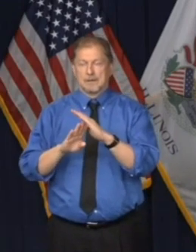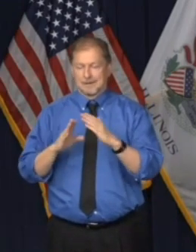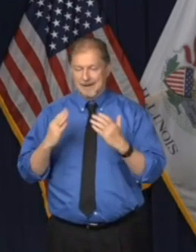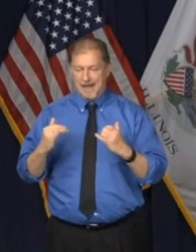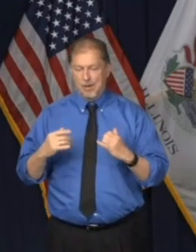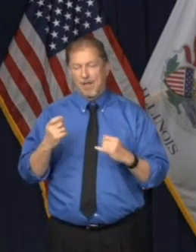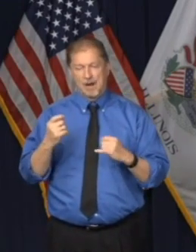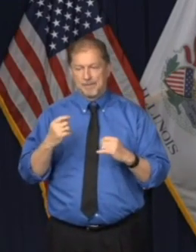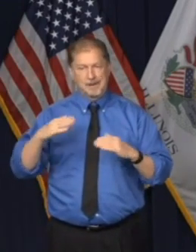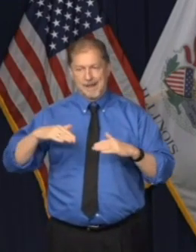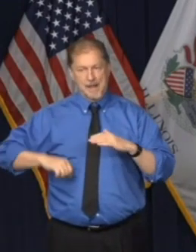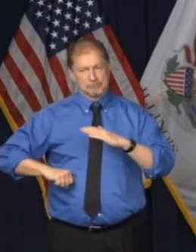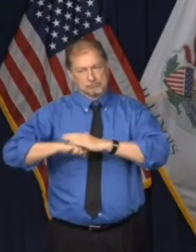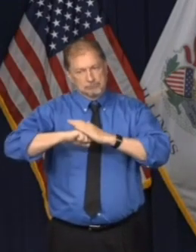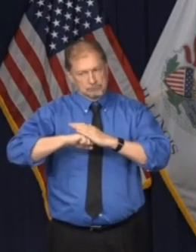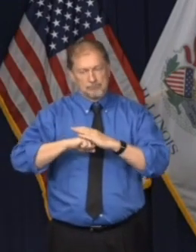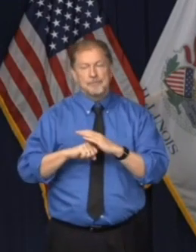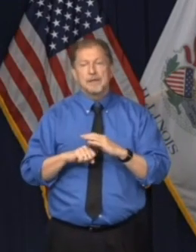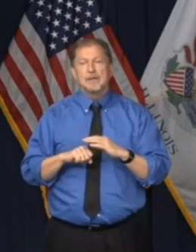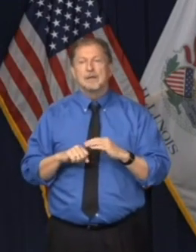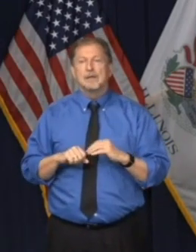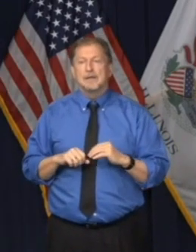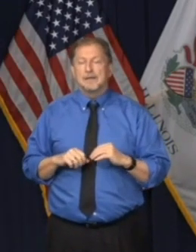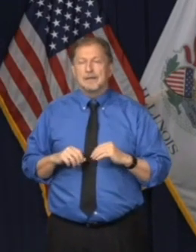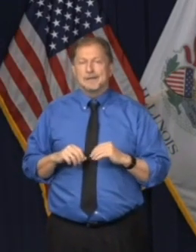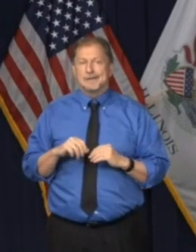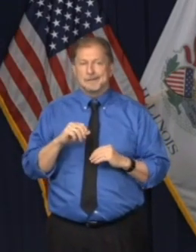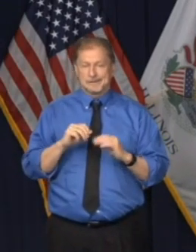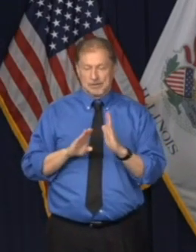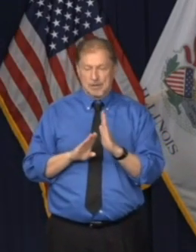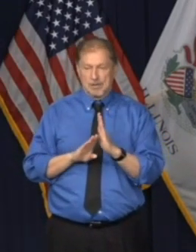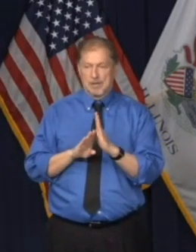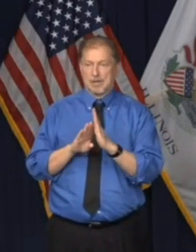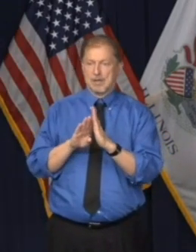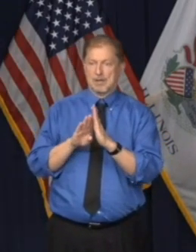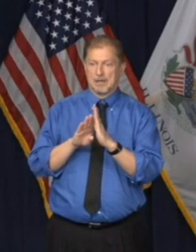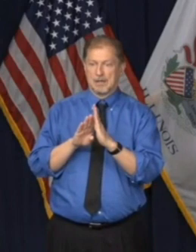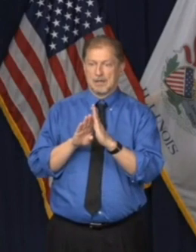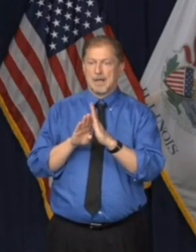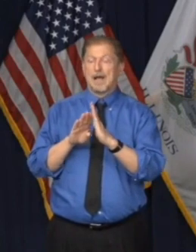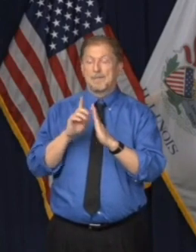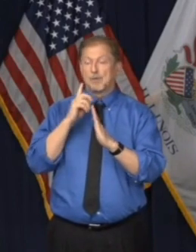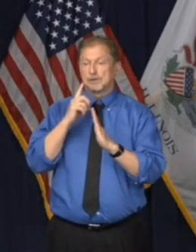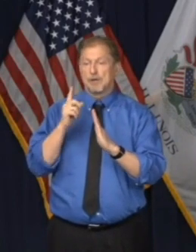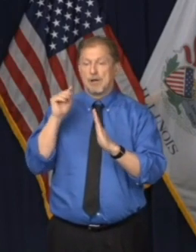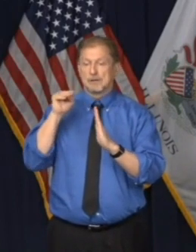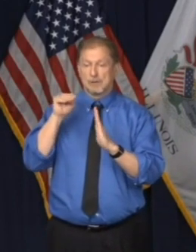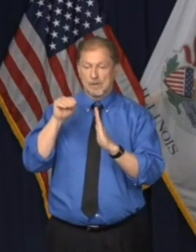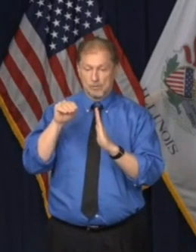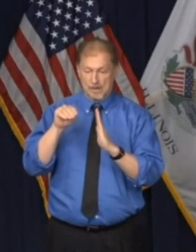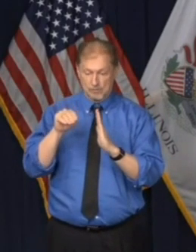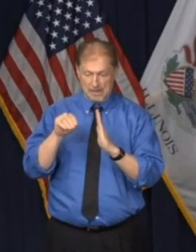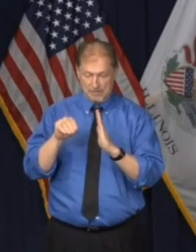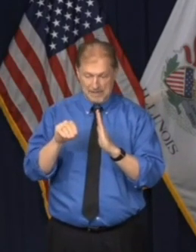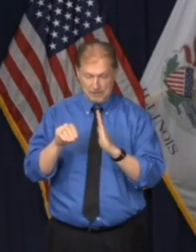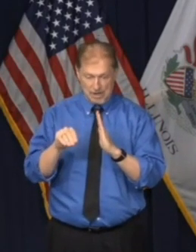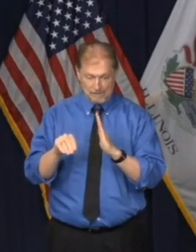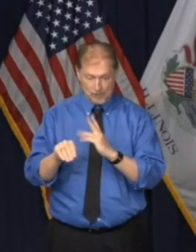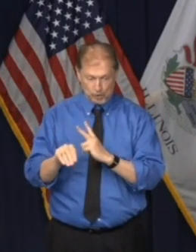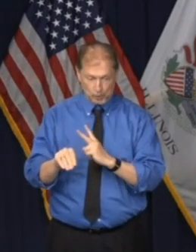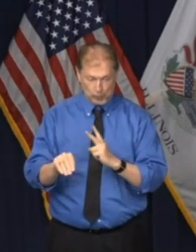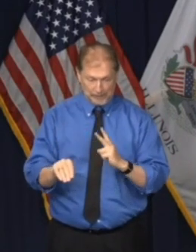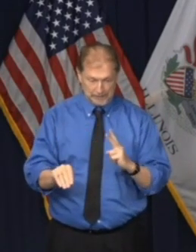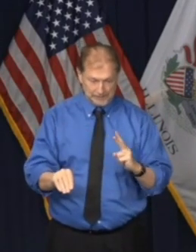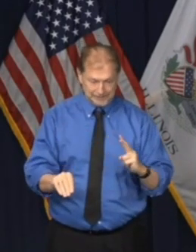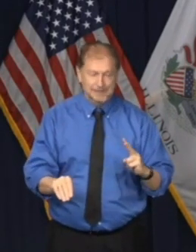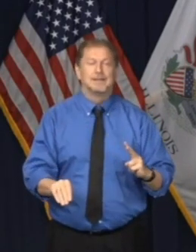yet, you won't really know, by the way, that you've hit the peak until you start to go down. And so that, I